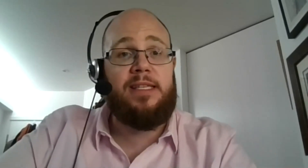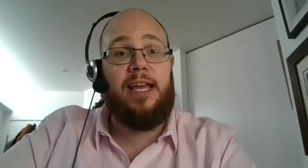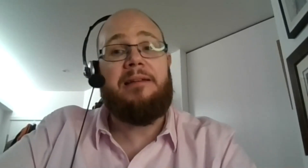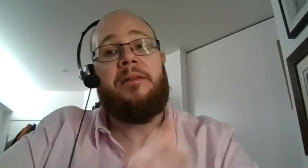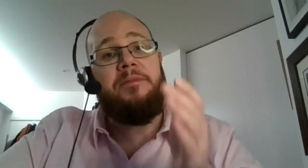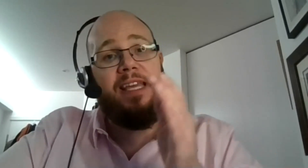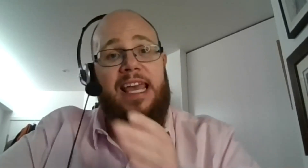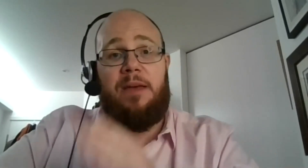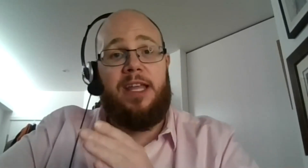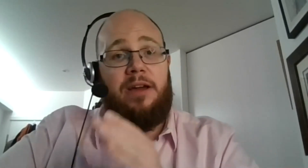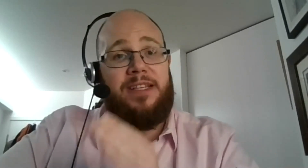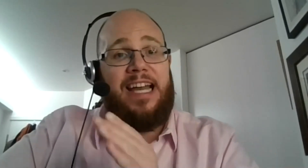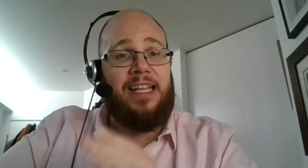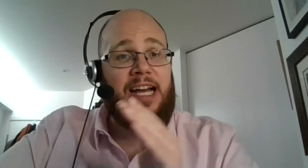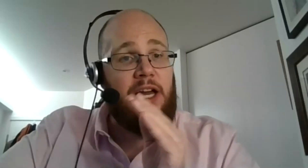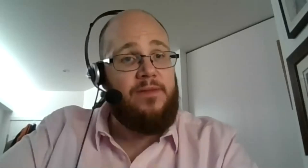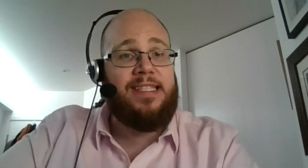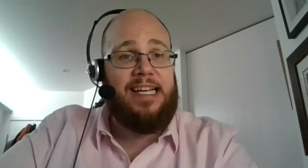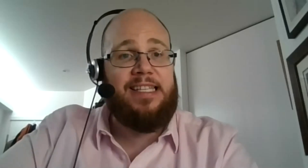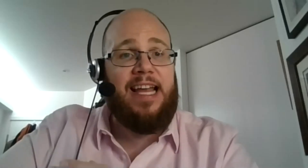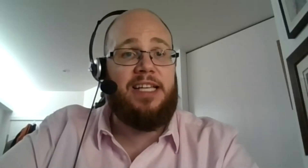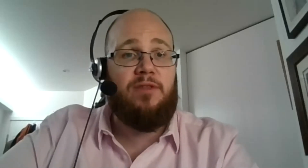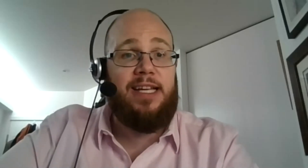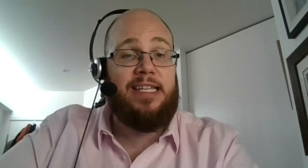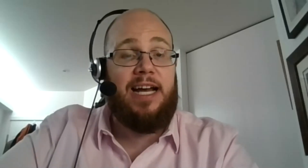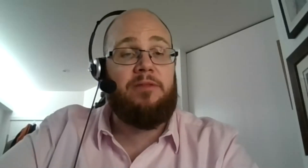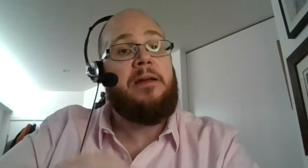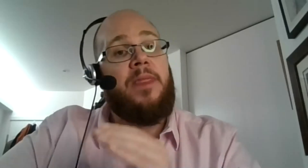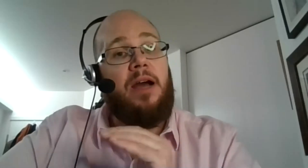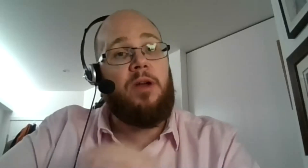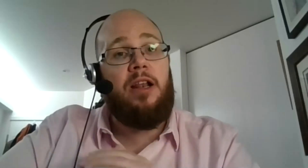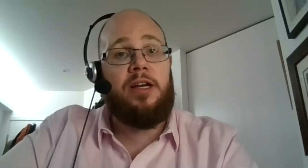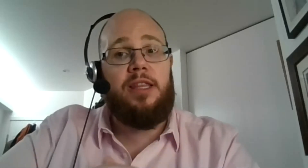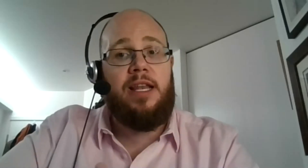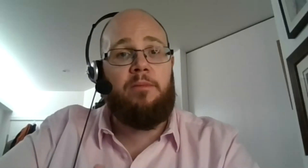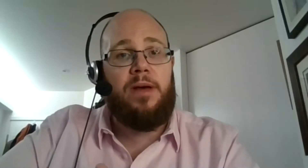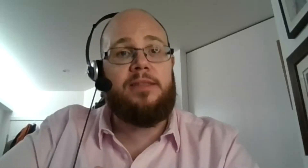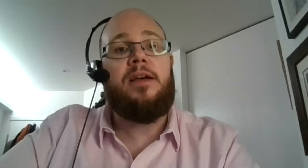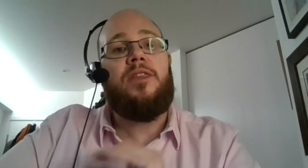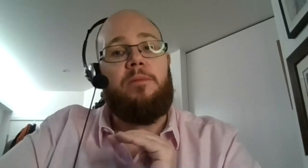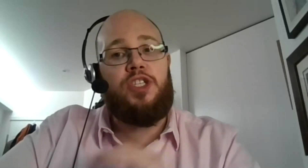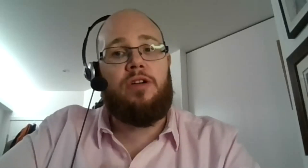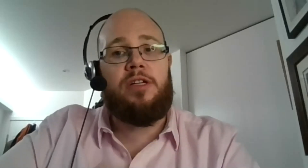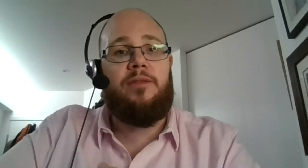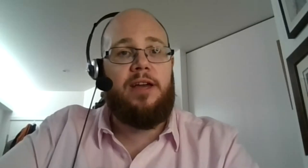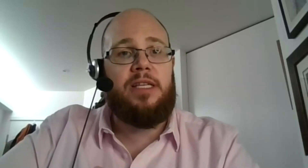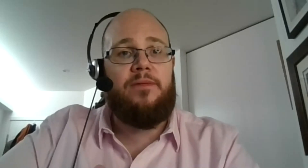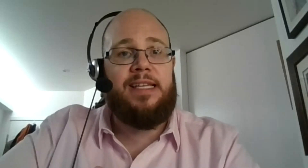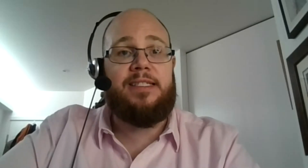promising. The key bit, though, is getting that over 60 case rate down. And when I look at the numbers, the majority of those over 60s